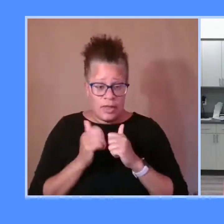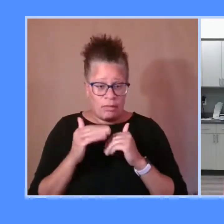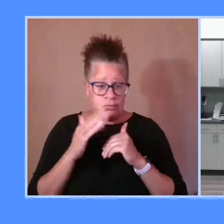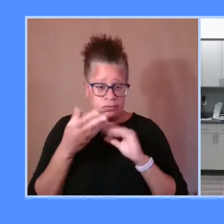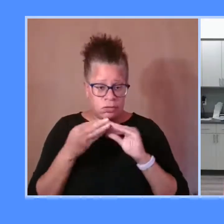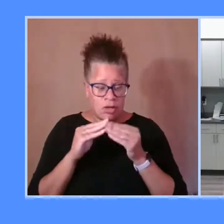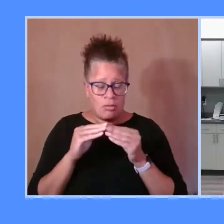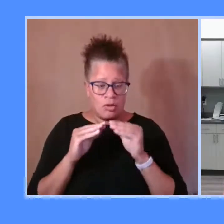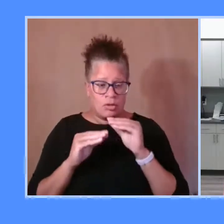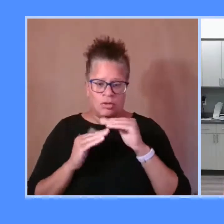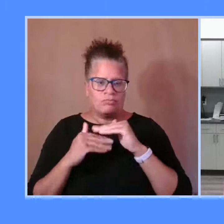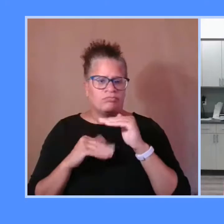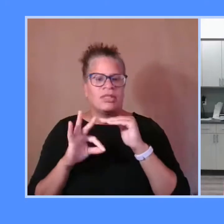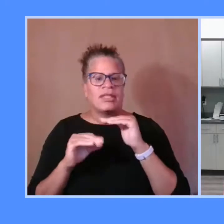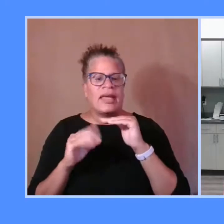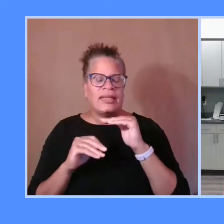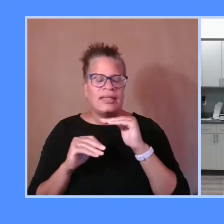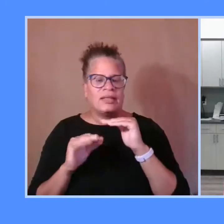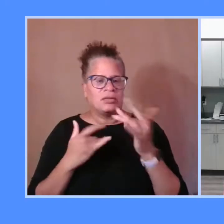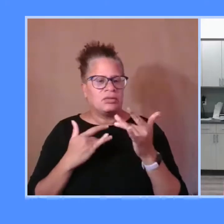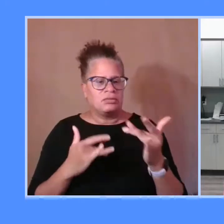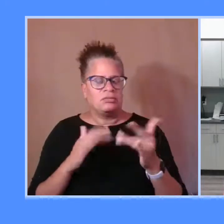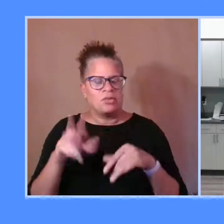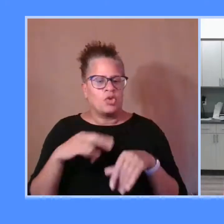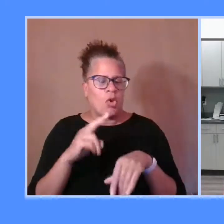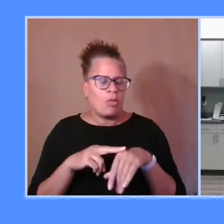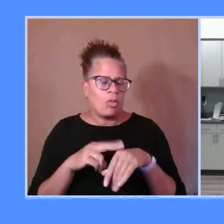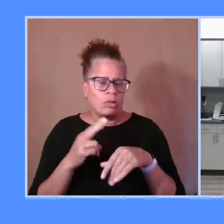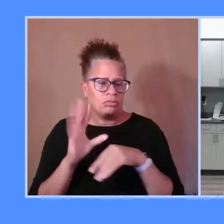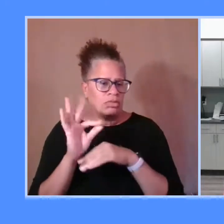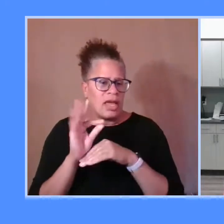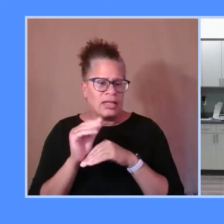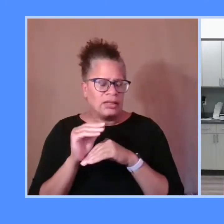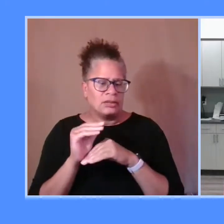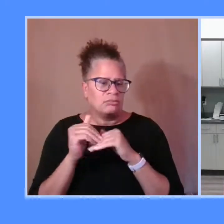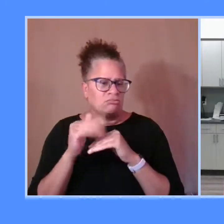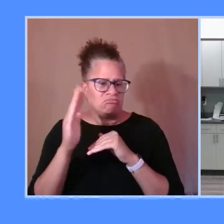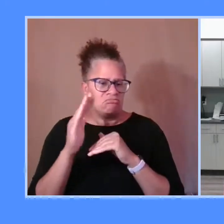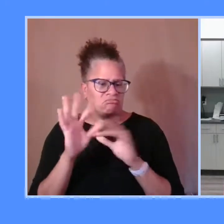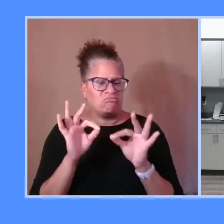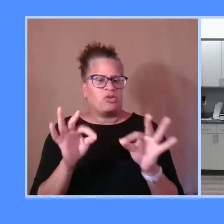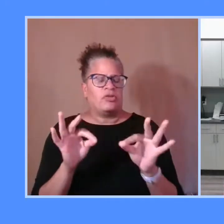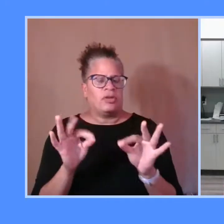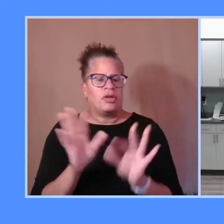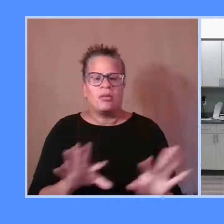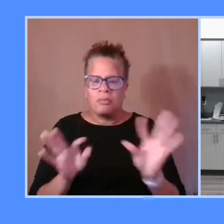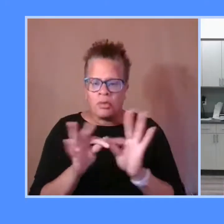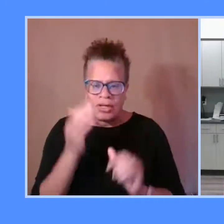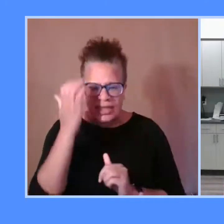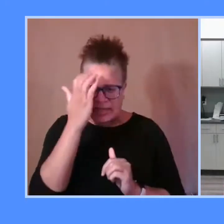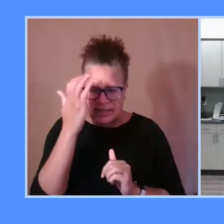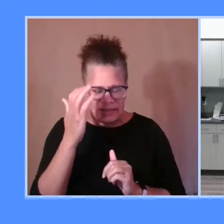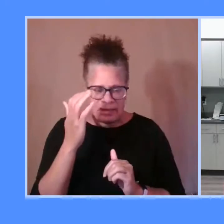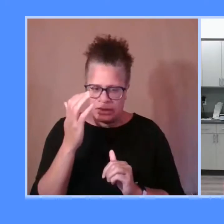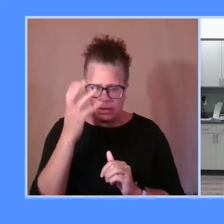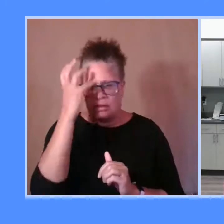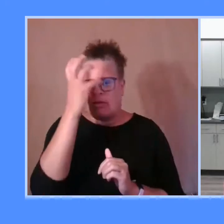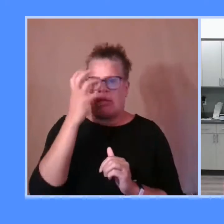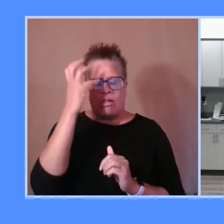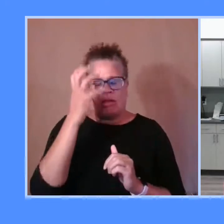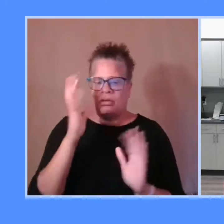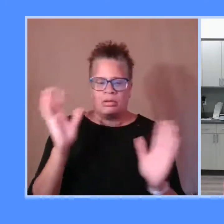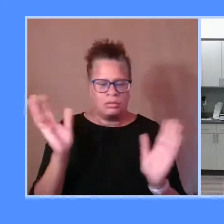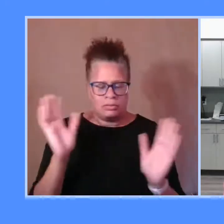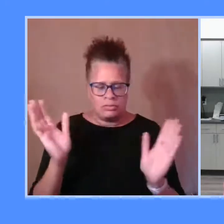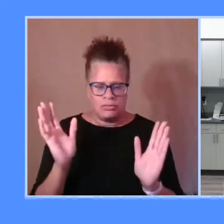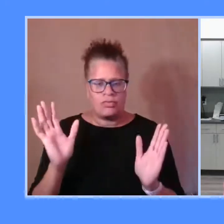in the 90s, and that's just their normal, and it's perfectly healthy as long as they're not dizzy. Okay, so that's